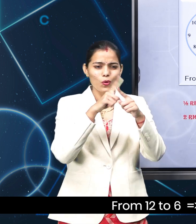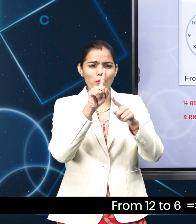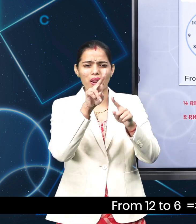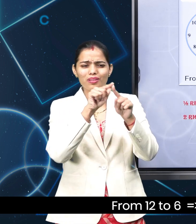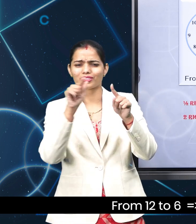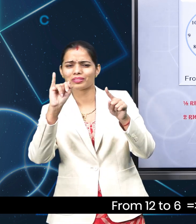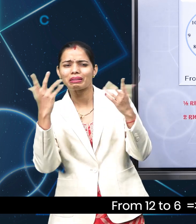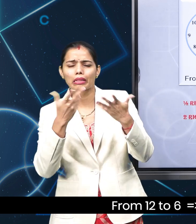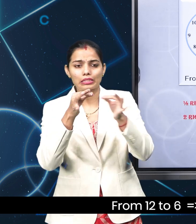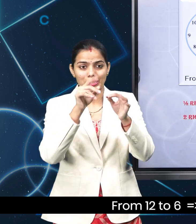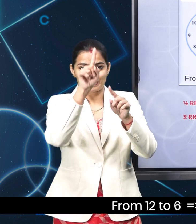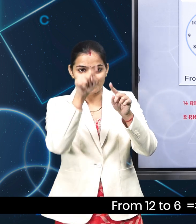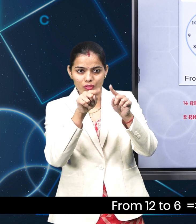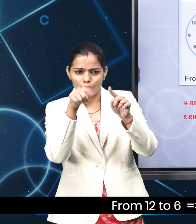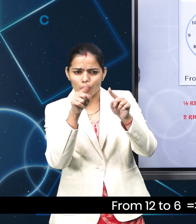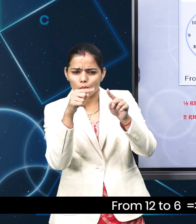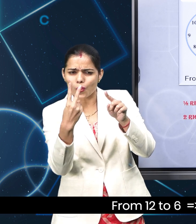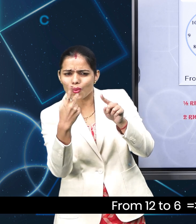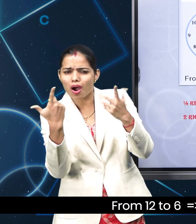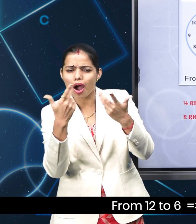From 12 to 6, half revolution